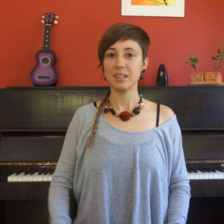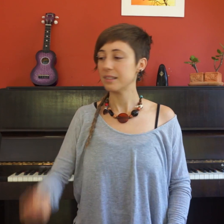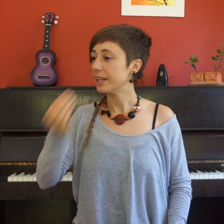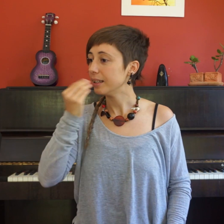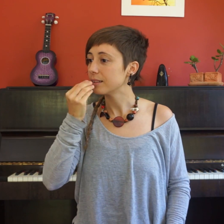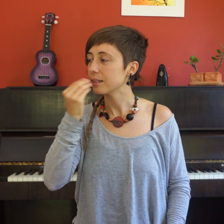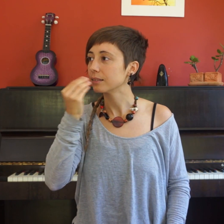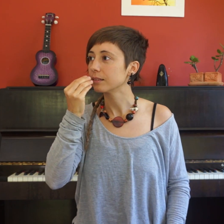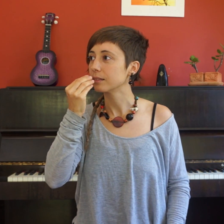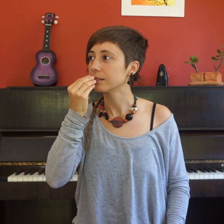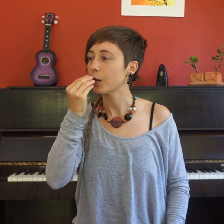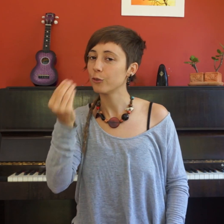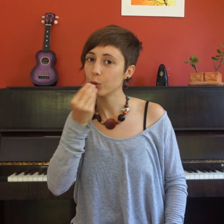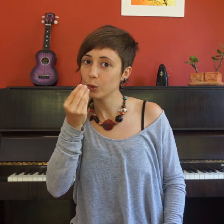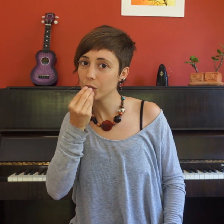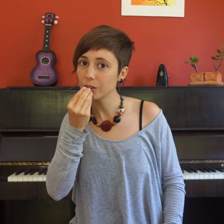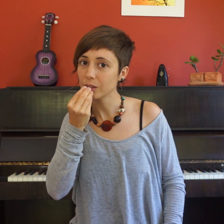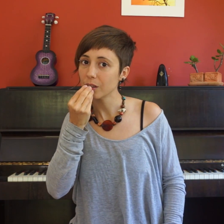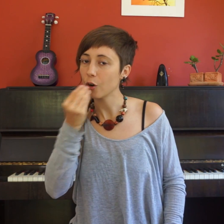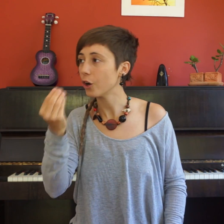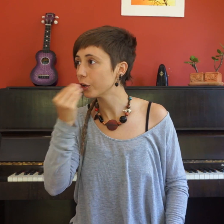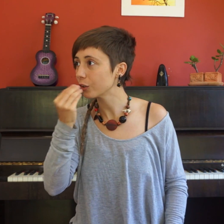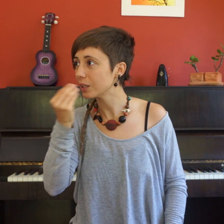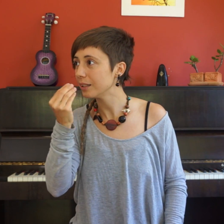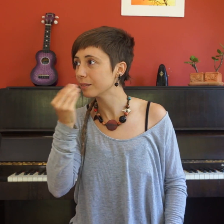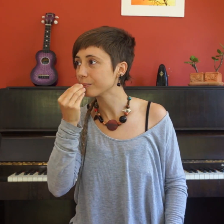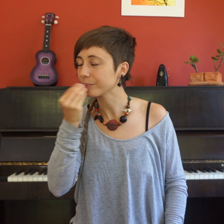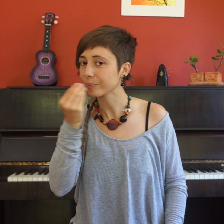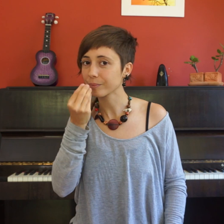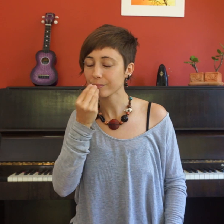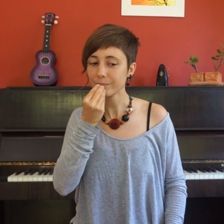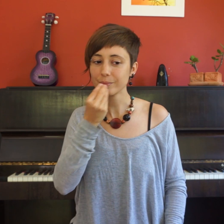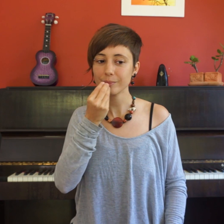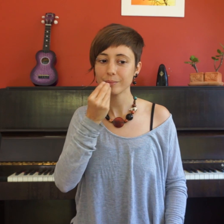This is eat, or food, or hungry.